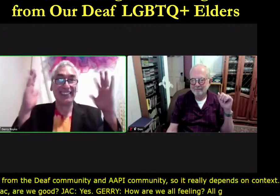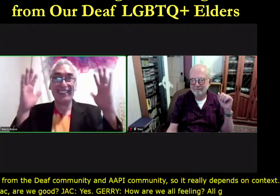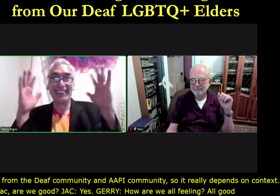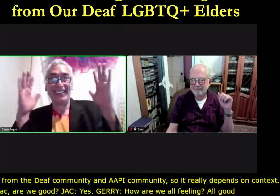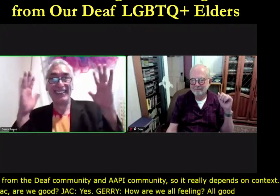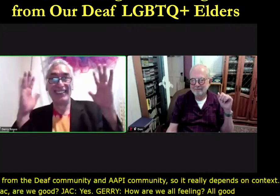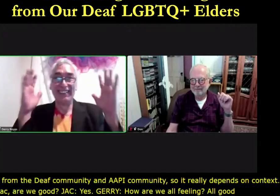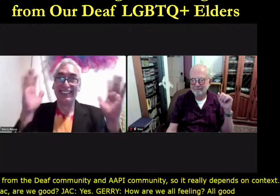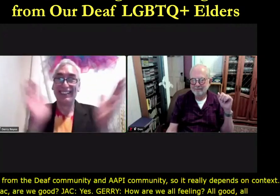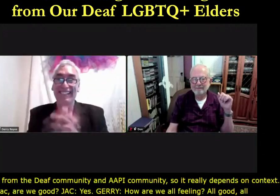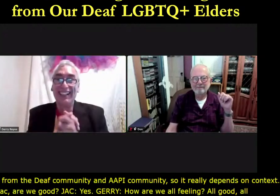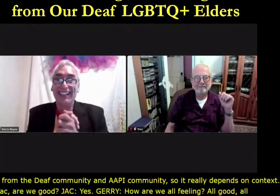Terrific.